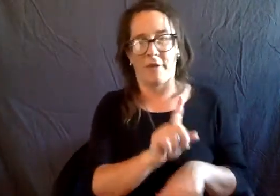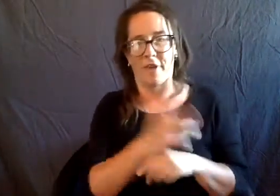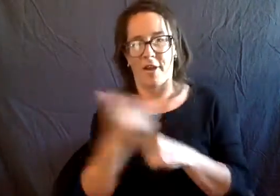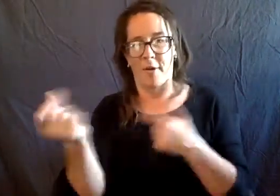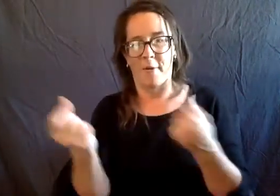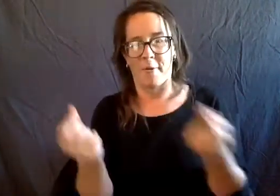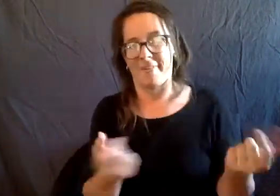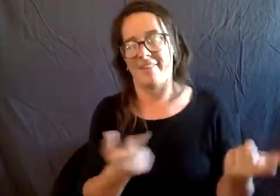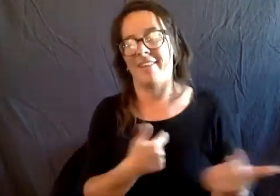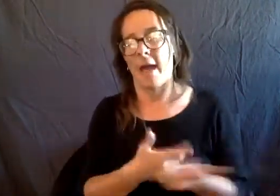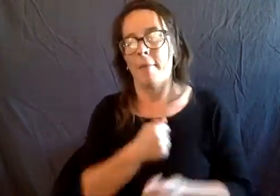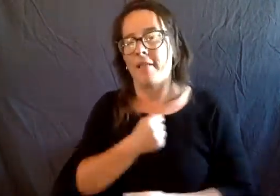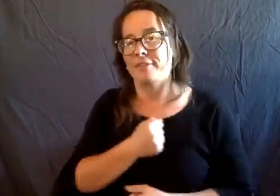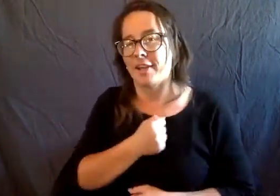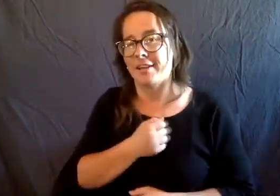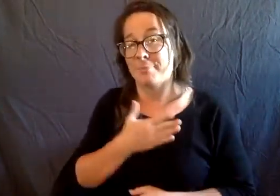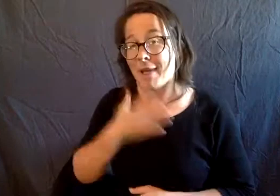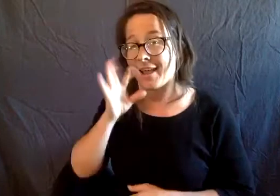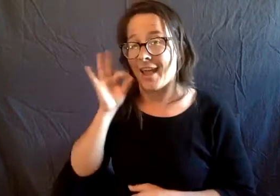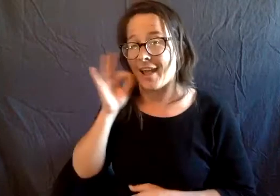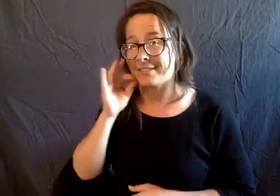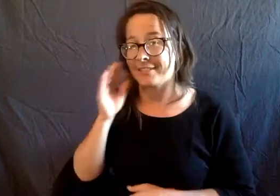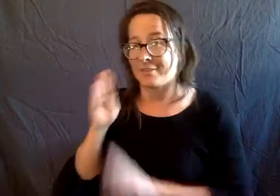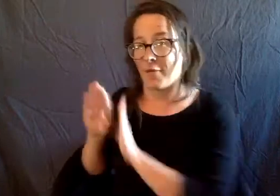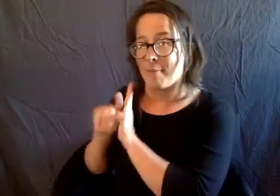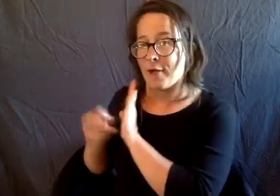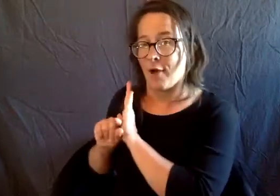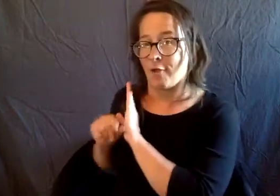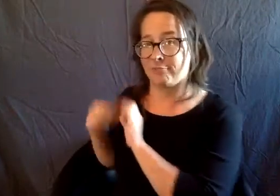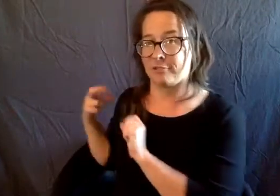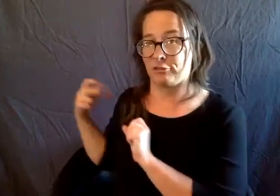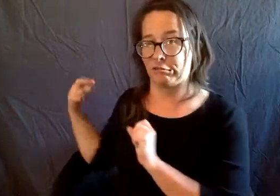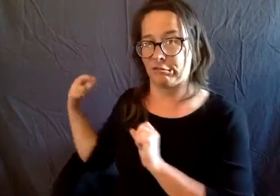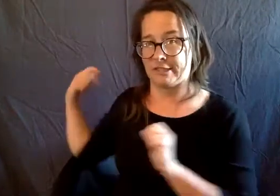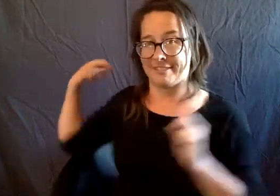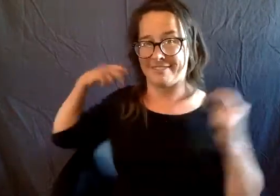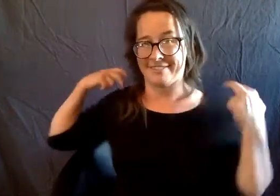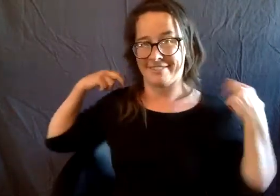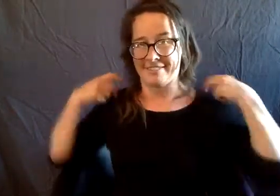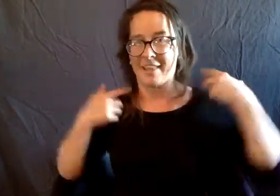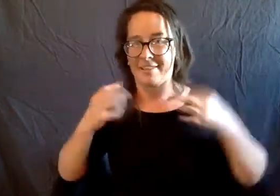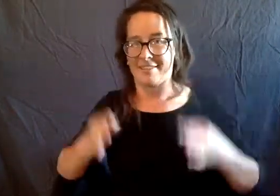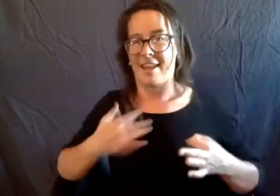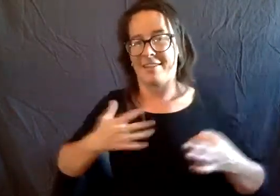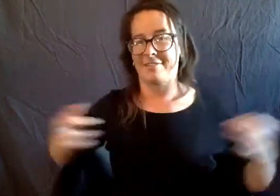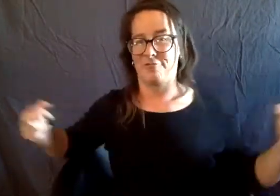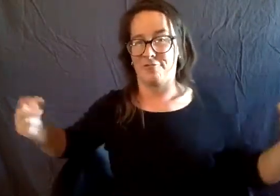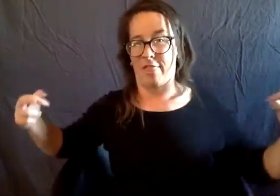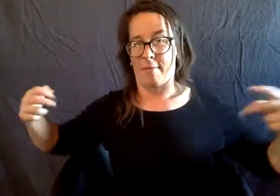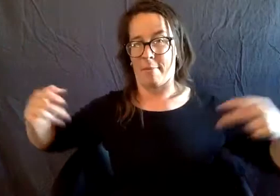But I apologize if you hear my cats in the background. There's only so many things that I can control, and the cats have decided to climb on my desk while I'm talking